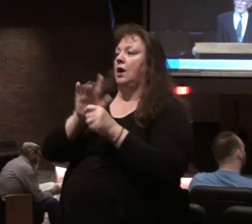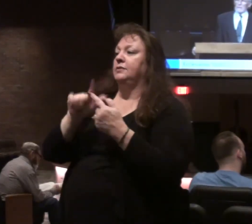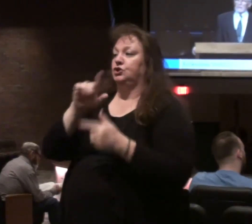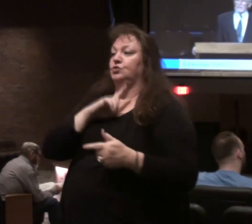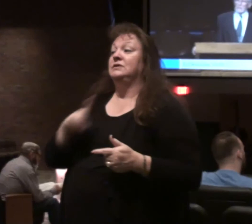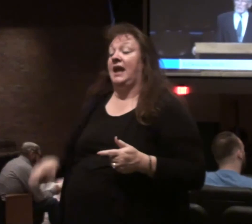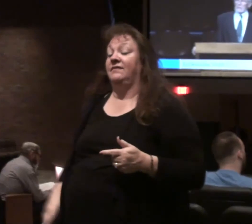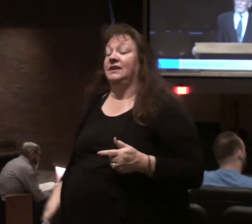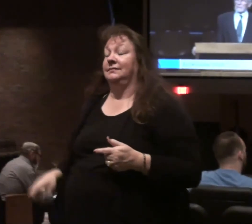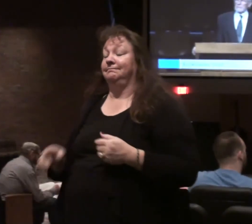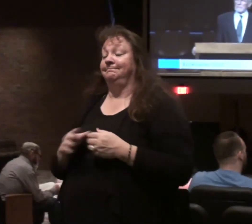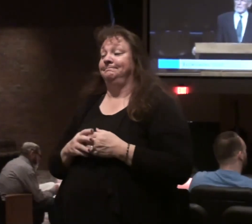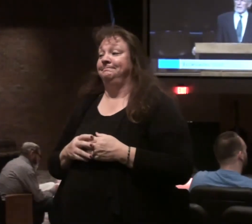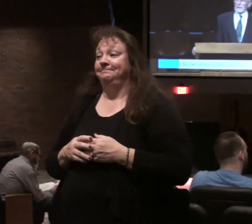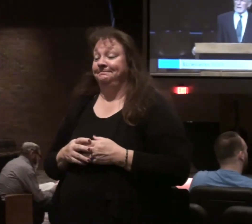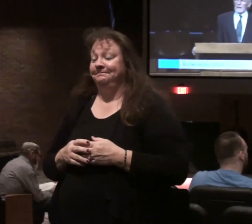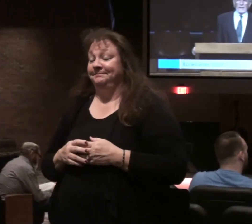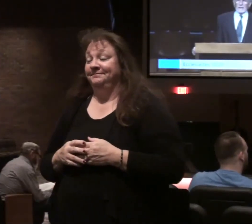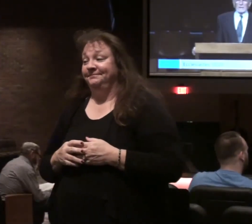to David and to Solomon.